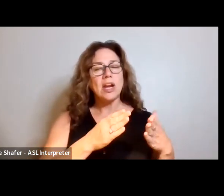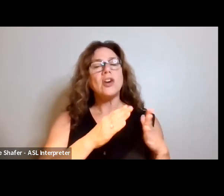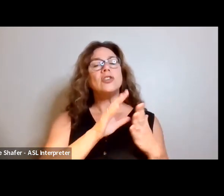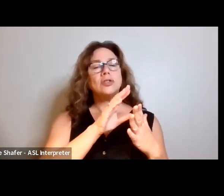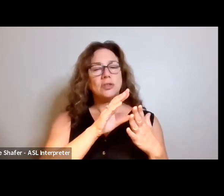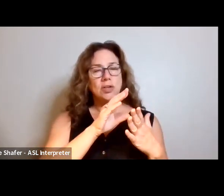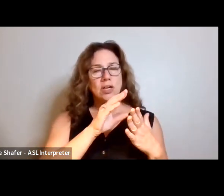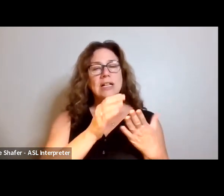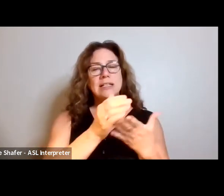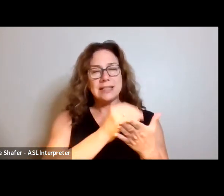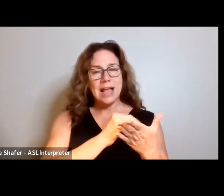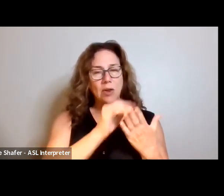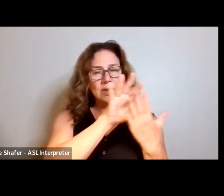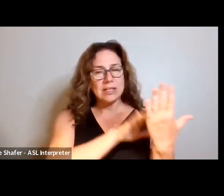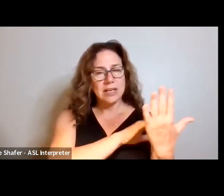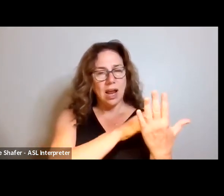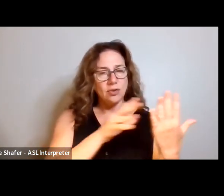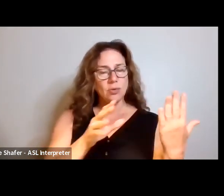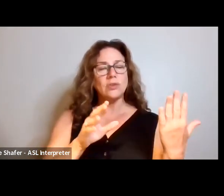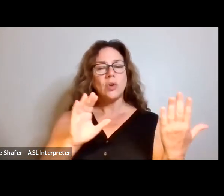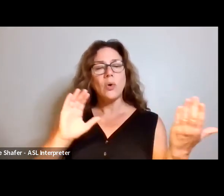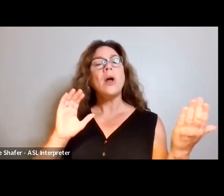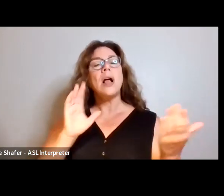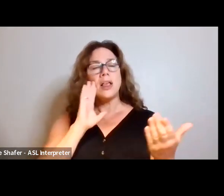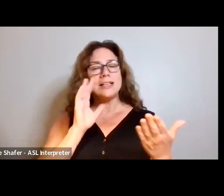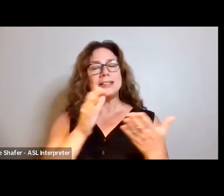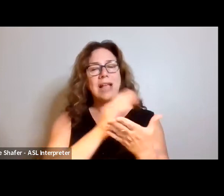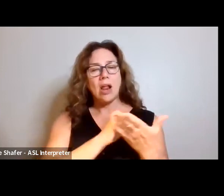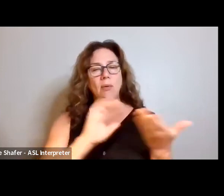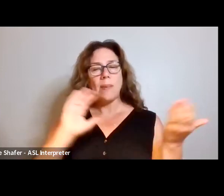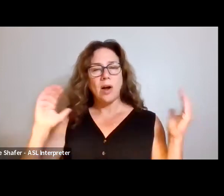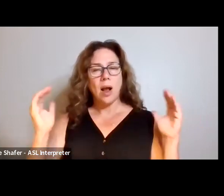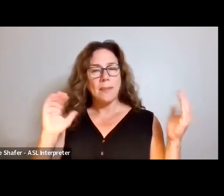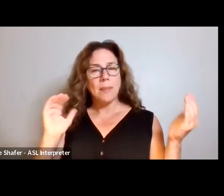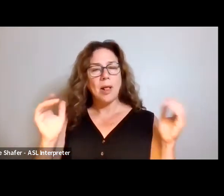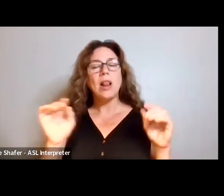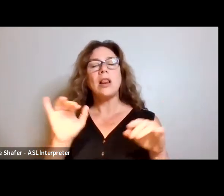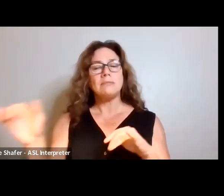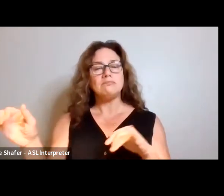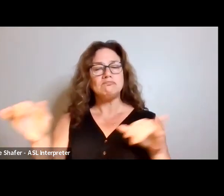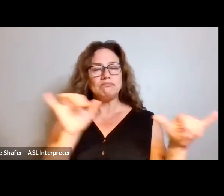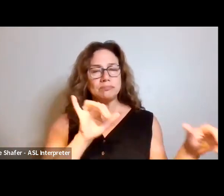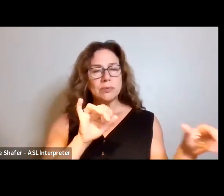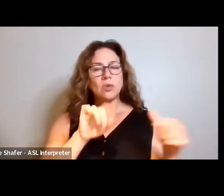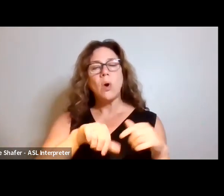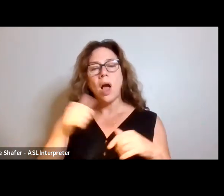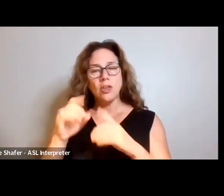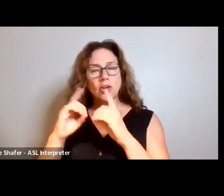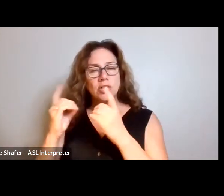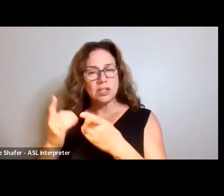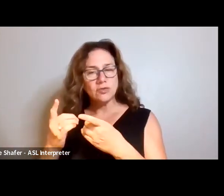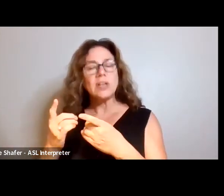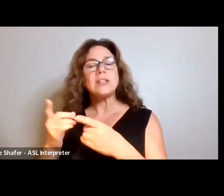comprehensive salary comparison with other comparable districts and placed the position appropriately on the schedule.